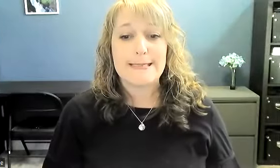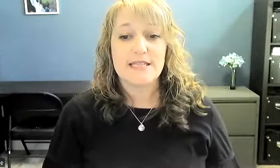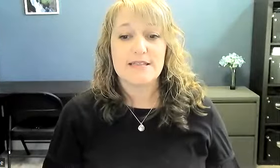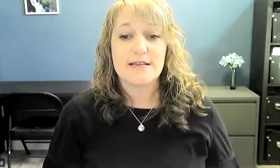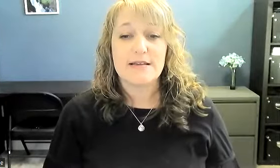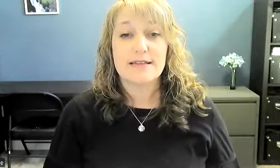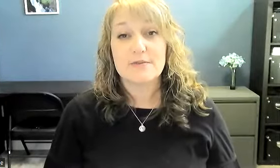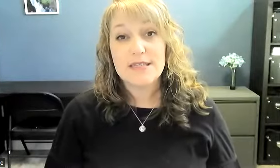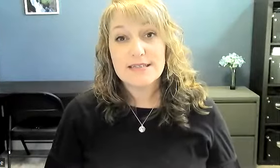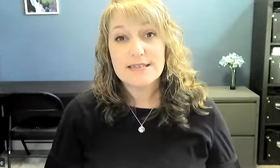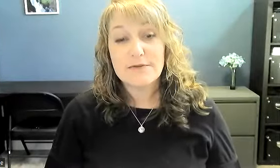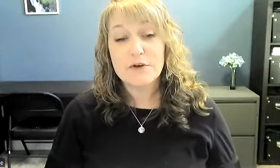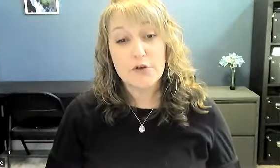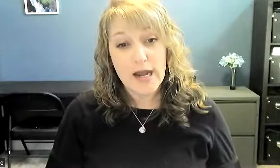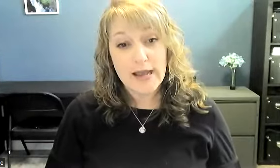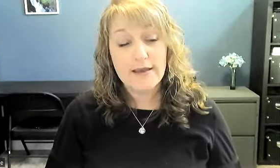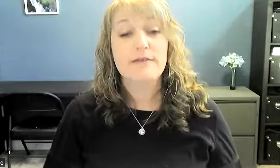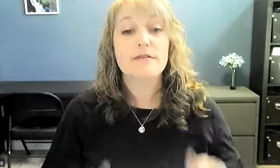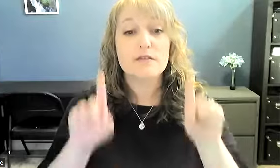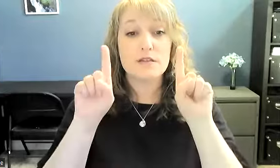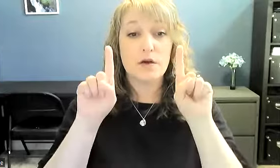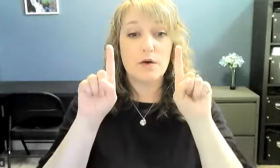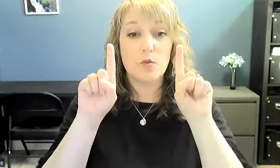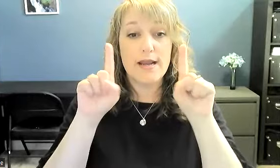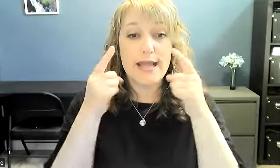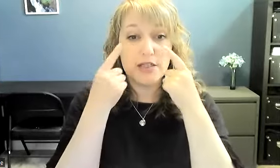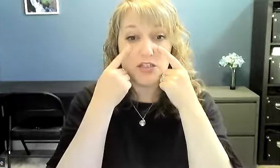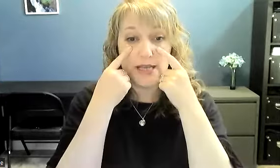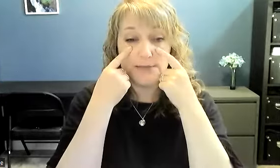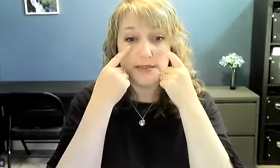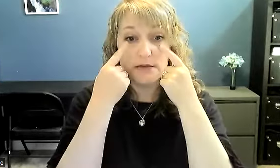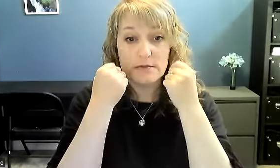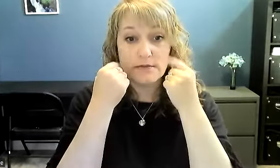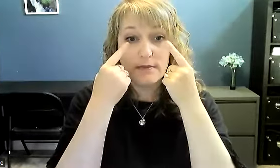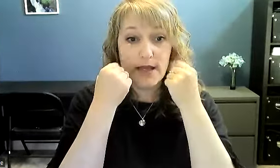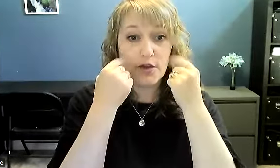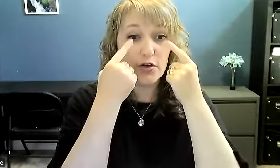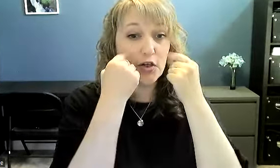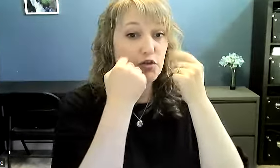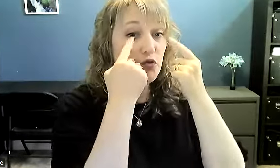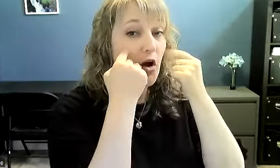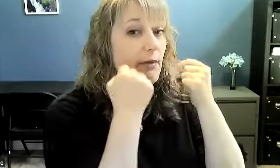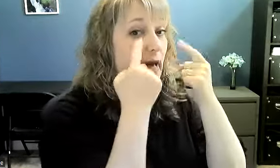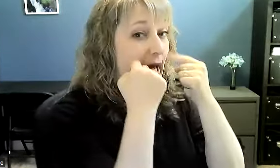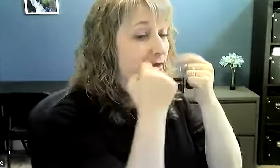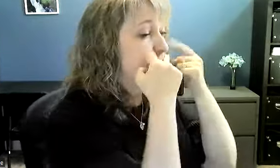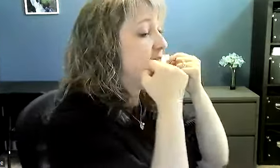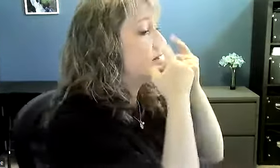Let's see, the next one is the sign for cry. So one hand shapes, and you're going to draw the path of